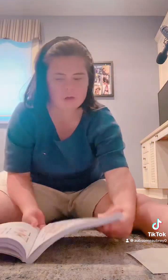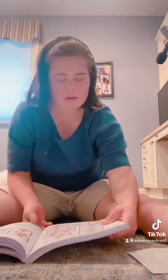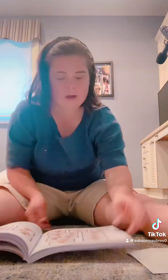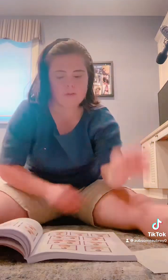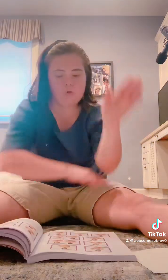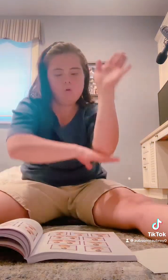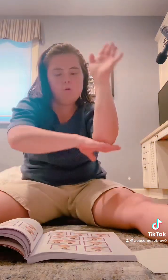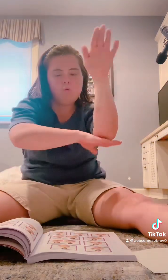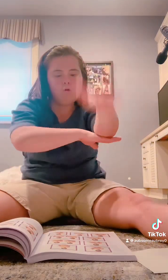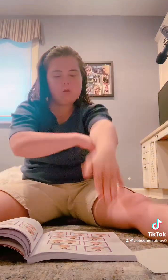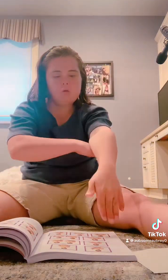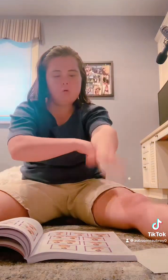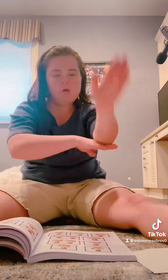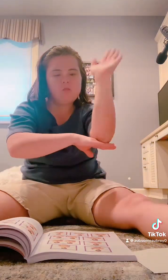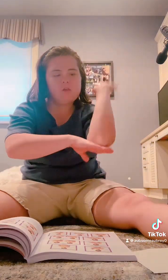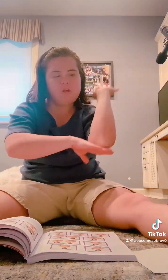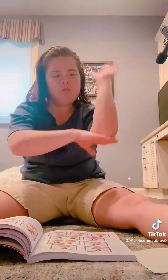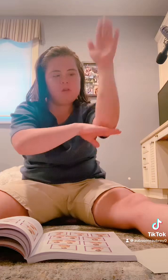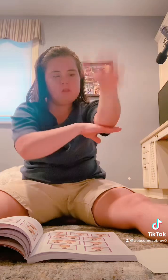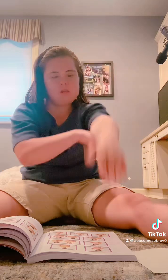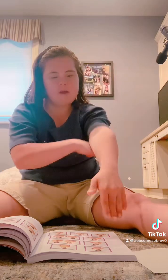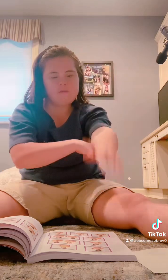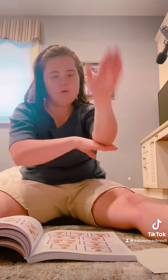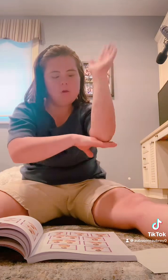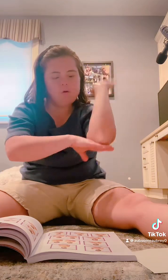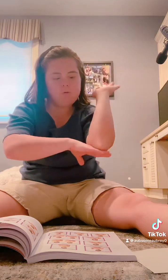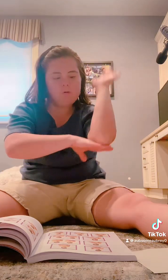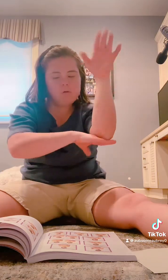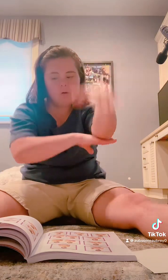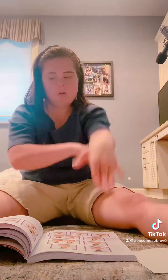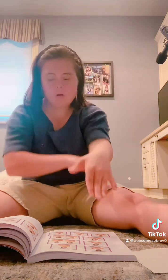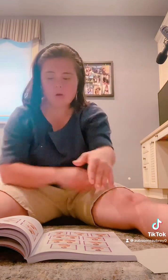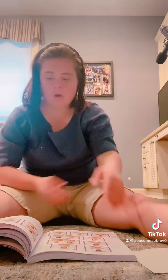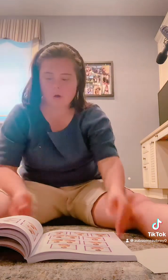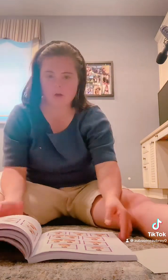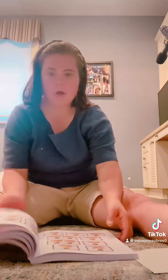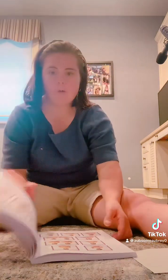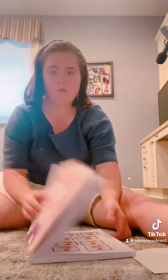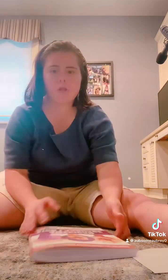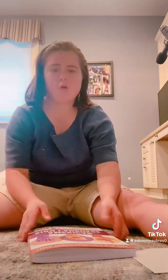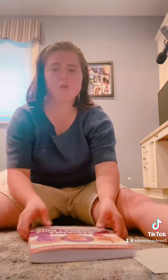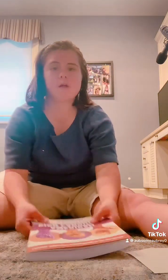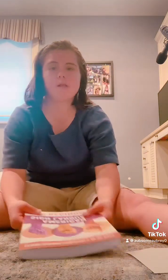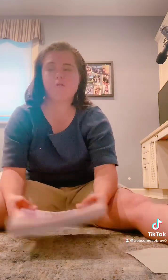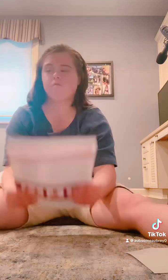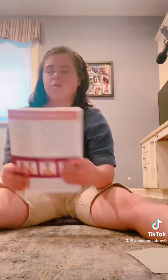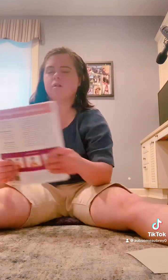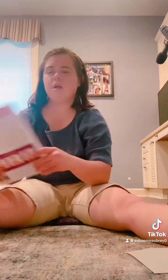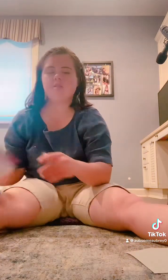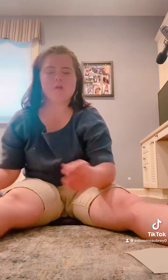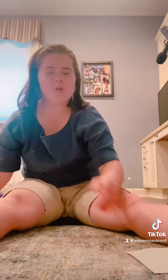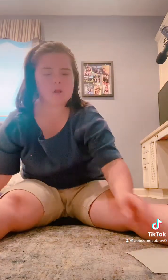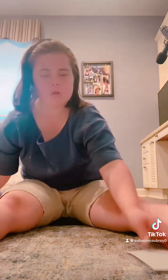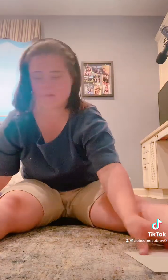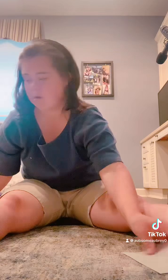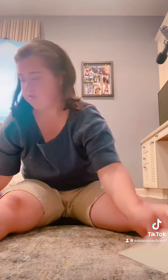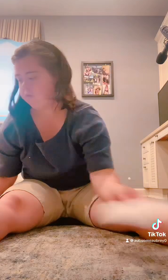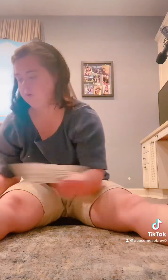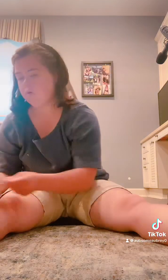Yeah, you just do like this afternoon. Okay, well, that's all the sign language for today. Thank you guys so much for